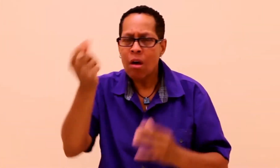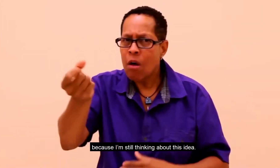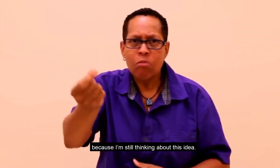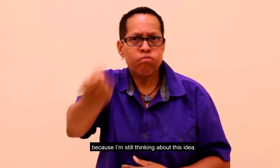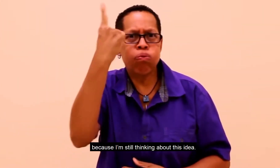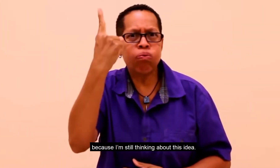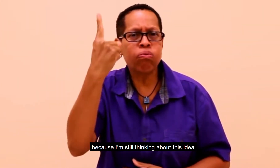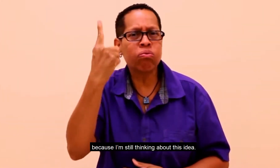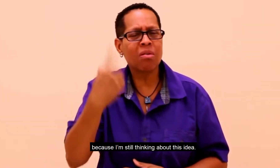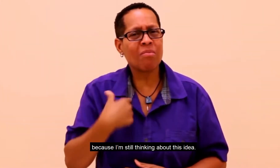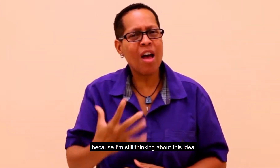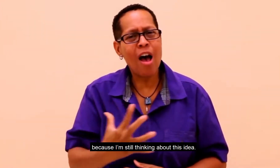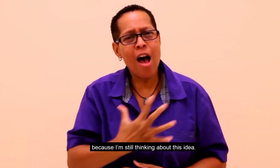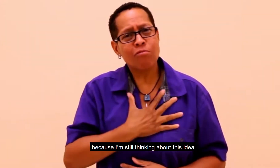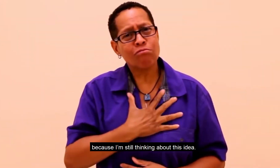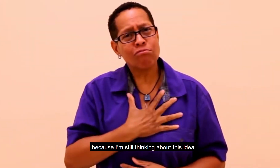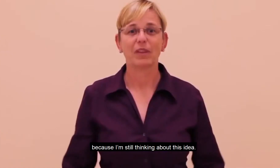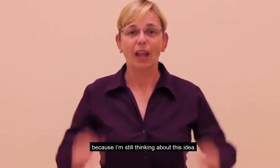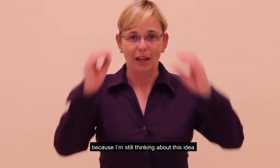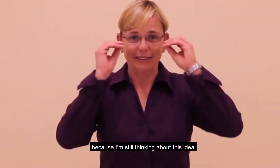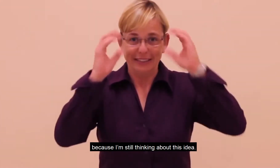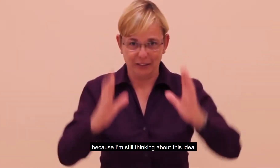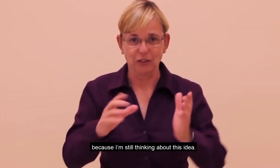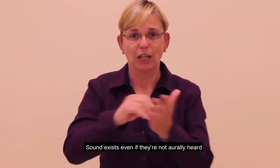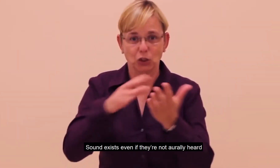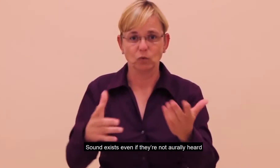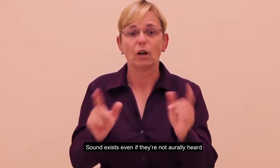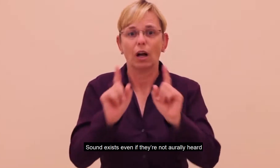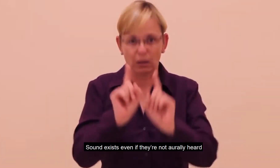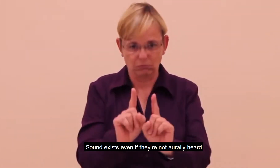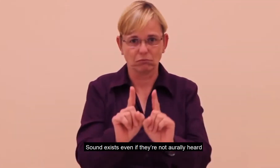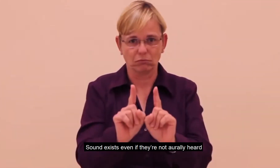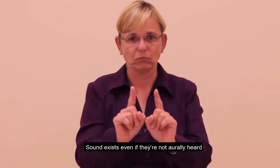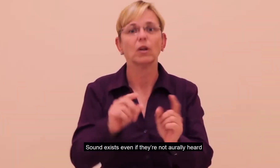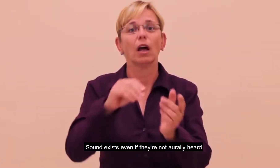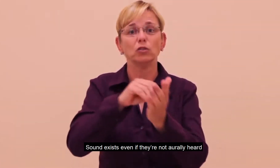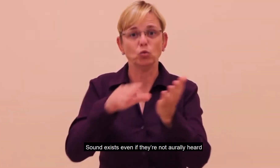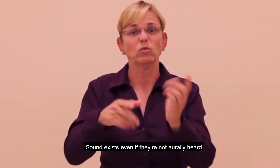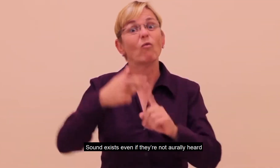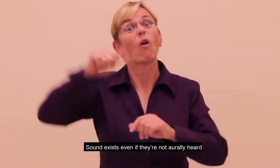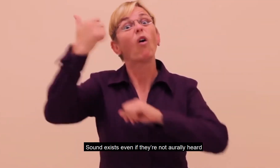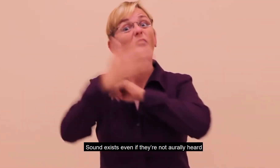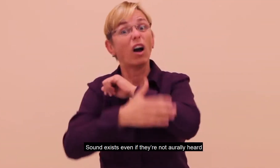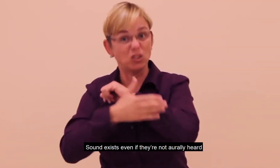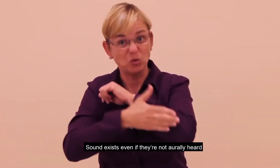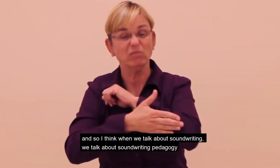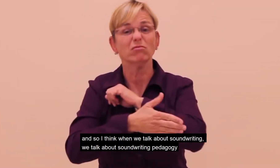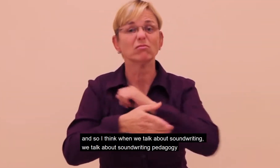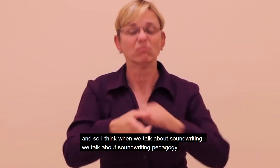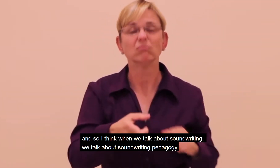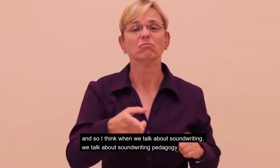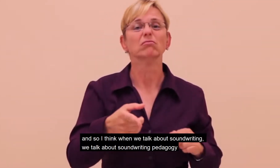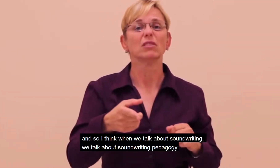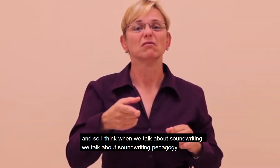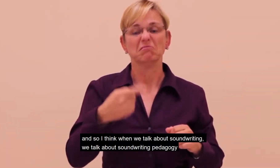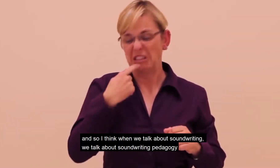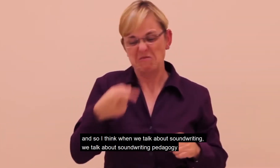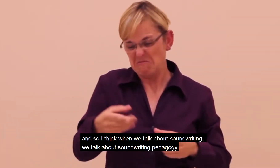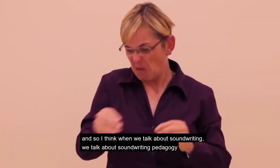because I'm still thinking about this idea. Sound exists even if they're not orally heard. And so I think when we talk